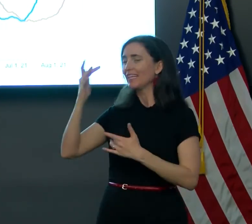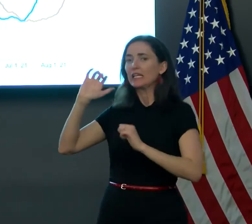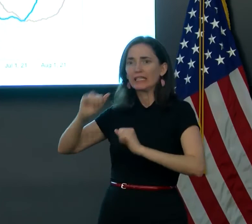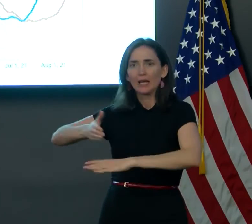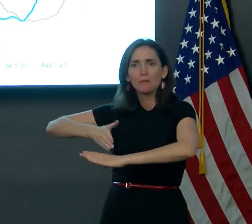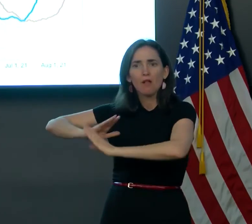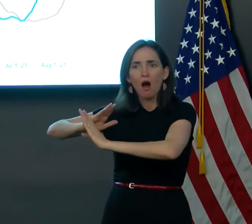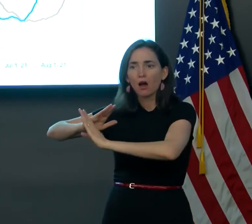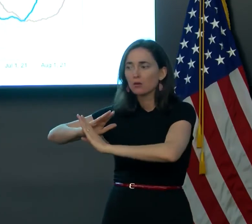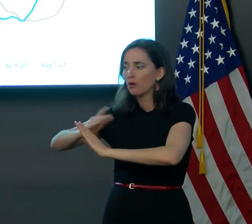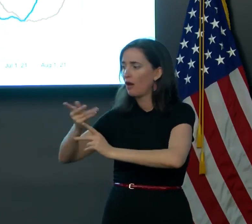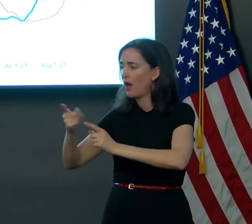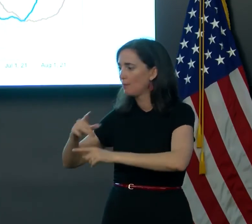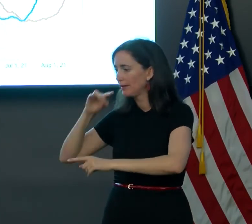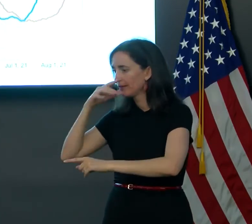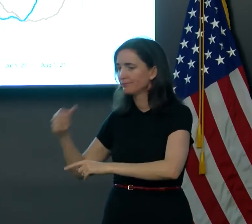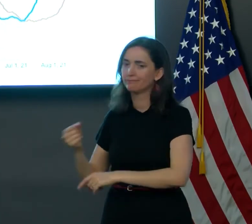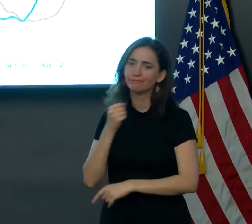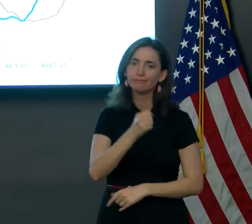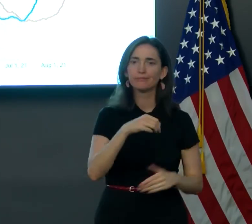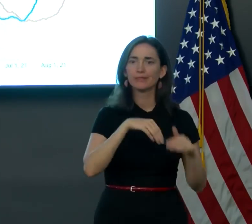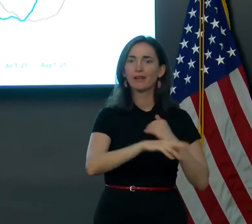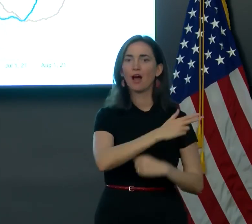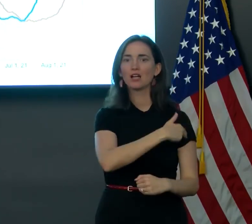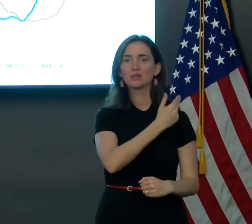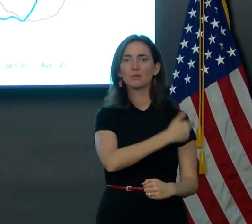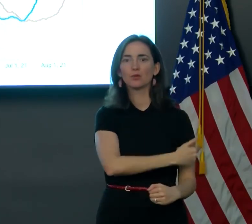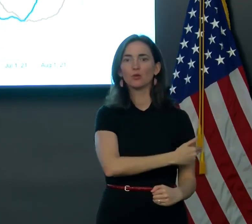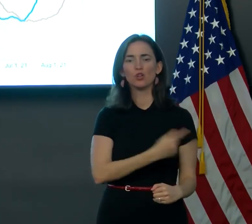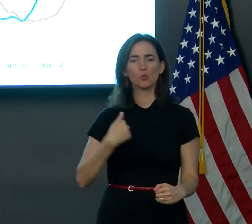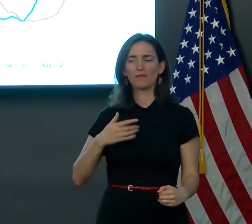illness, we've failed our children.